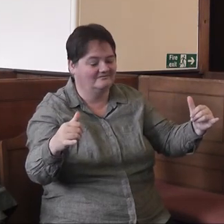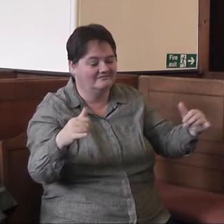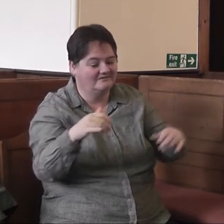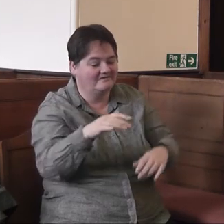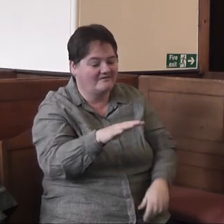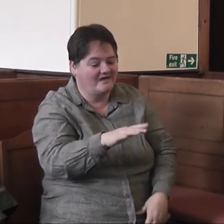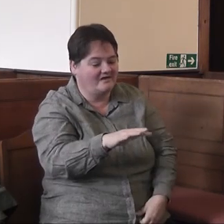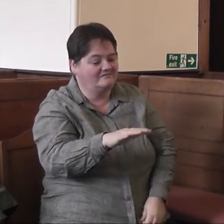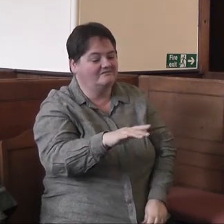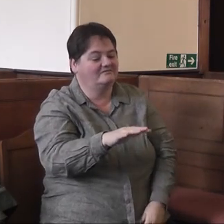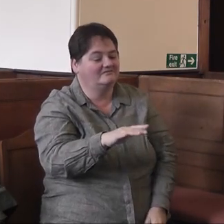there.